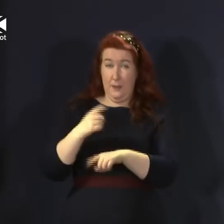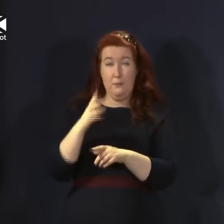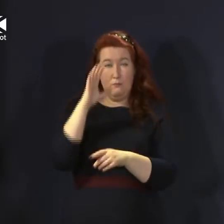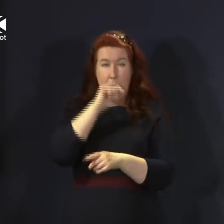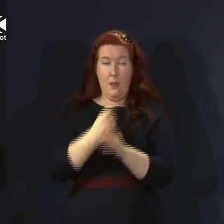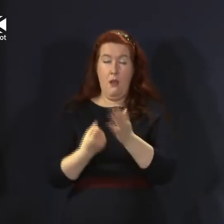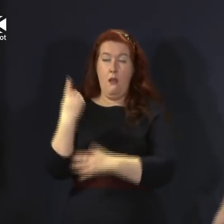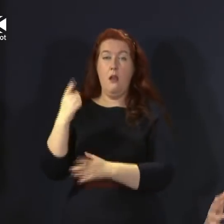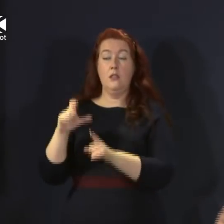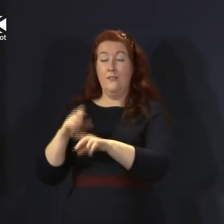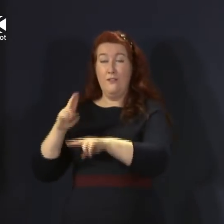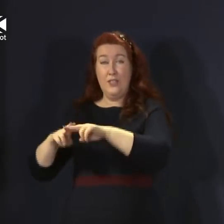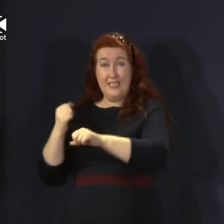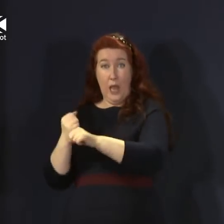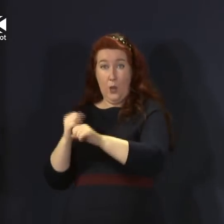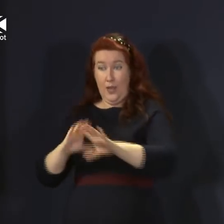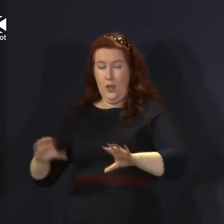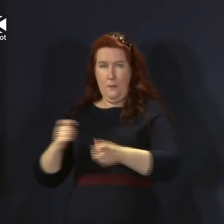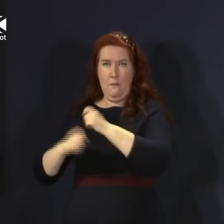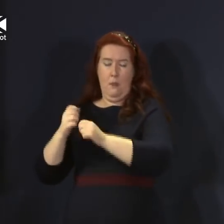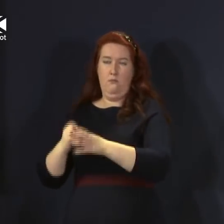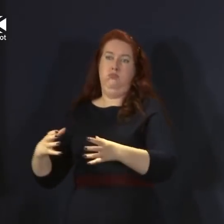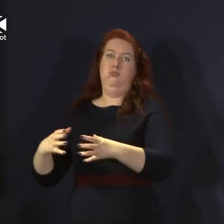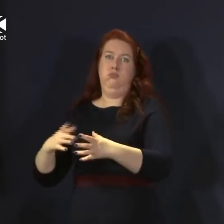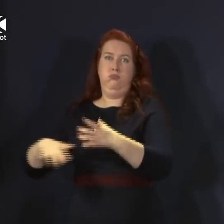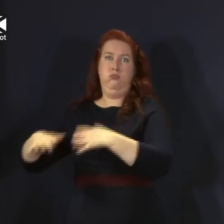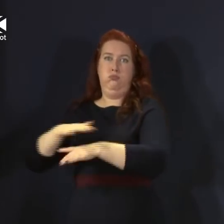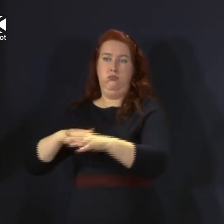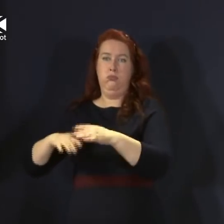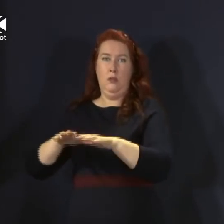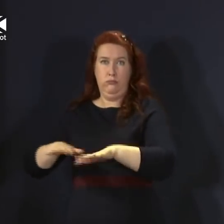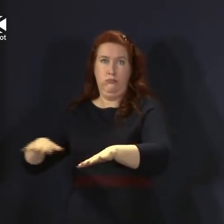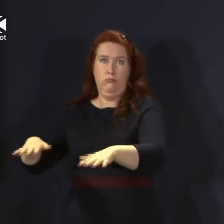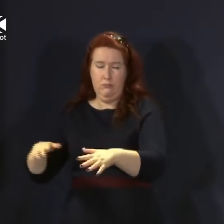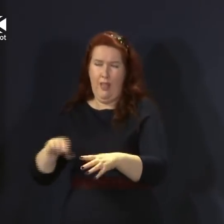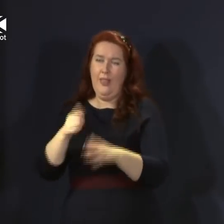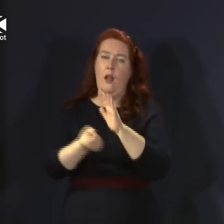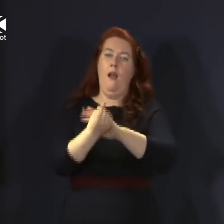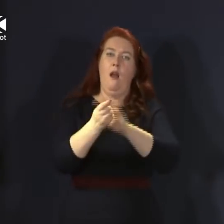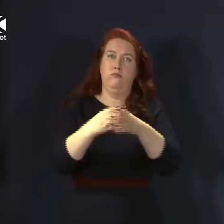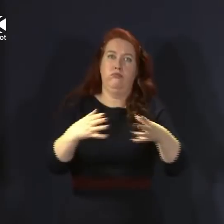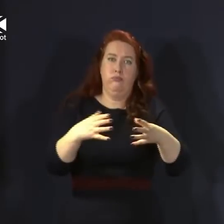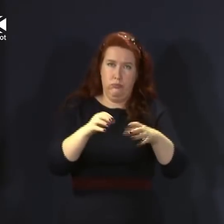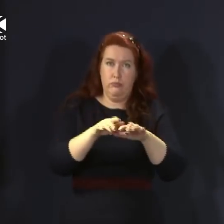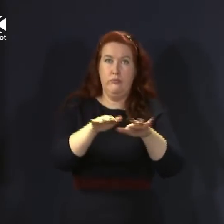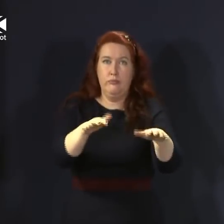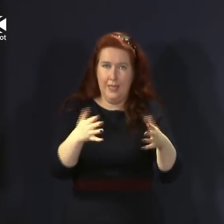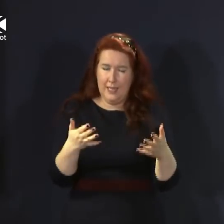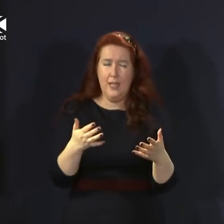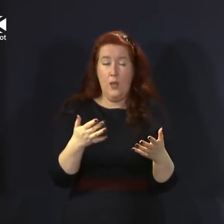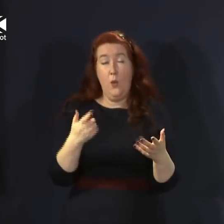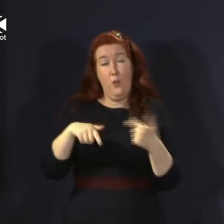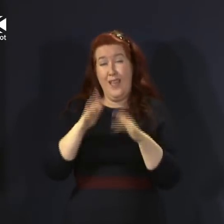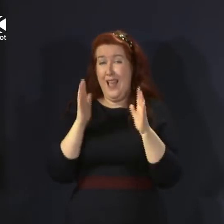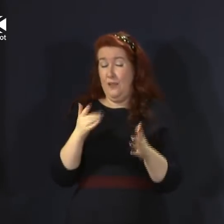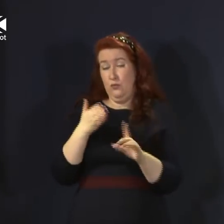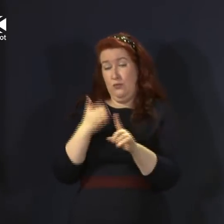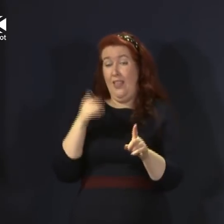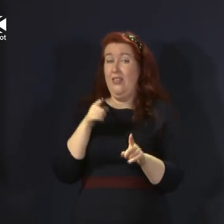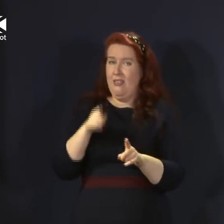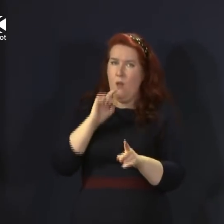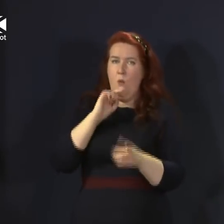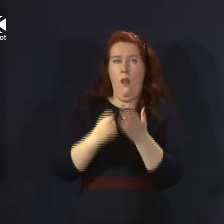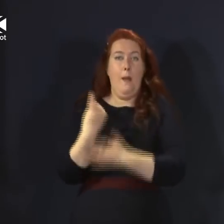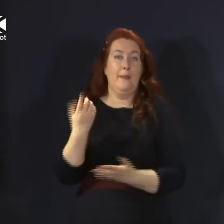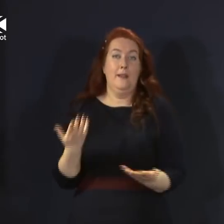and Galloway. We then had other instances of more localised outbreaks. We're going to have to recognise that this is a